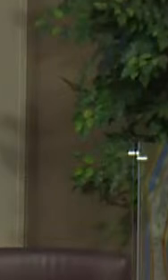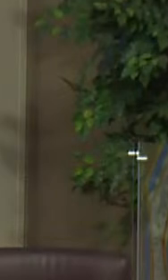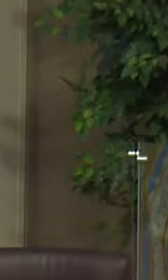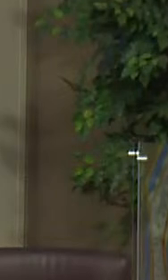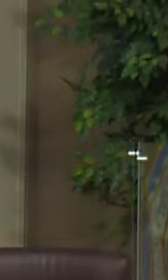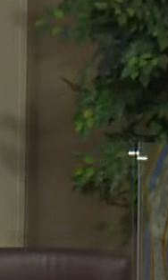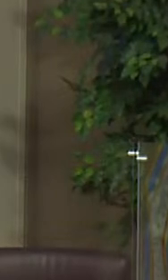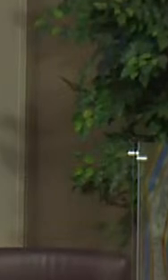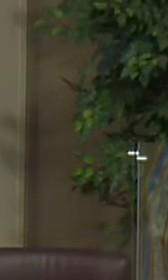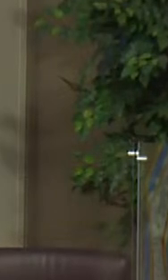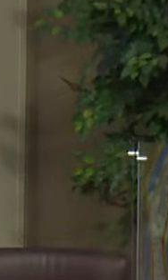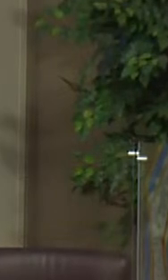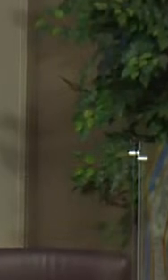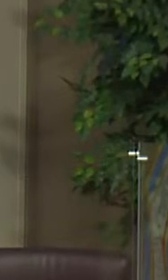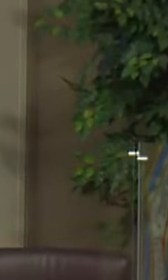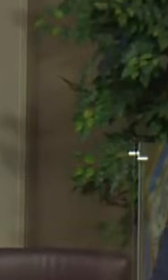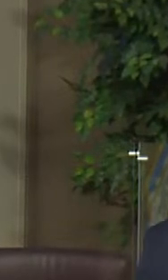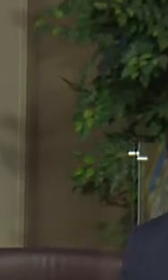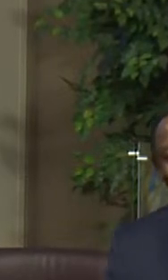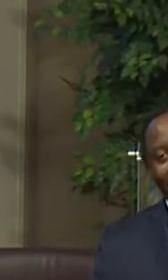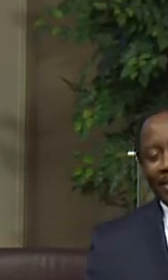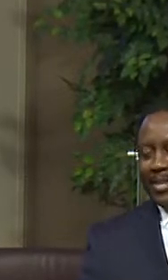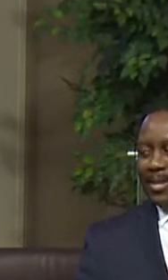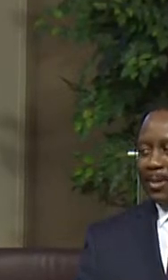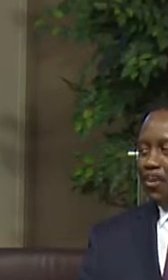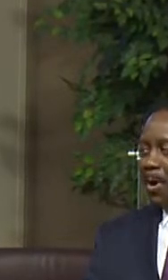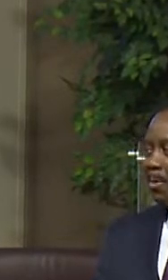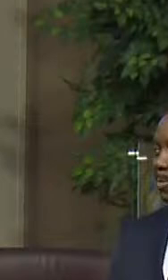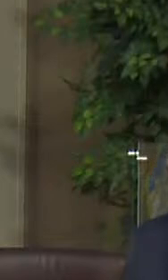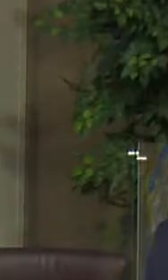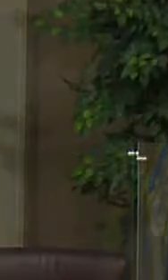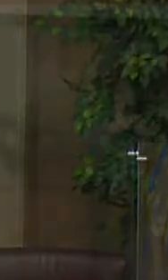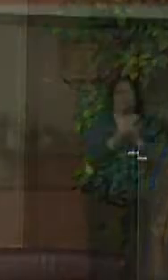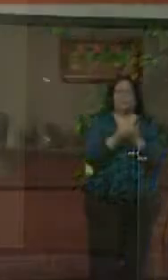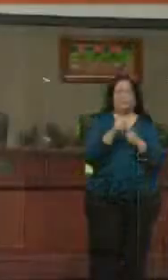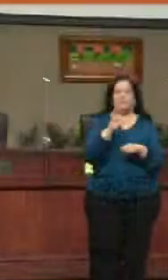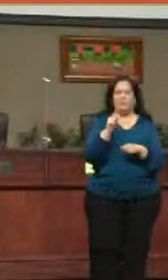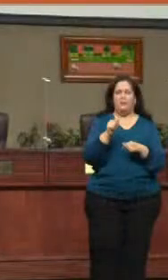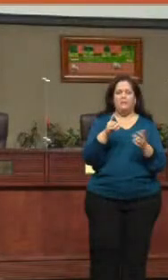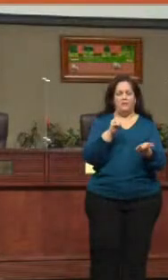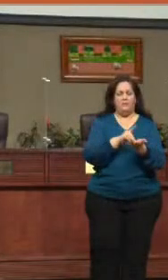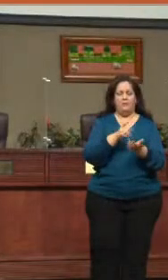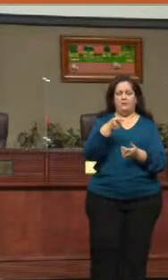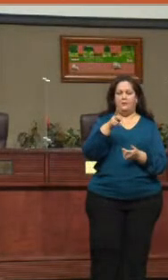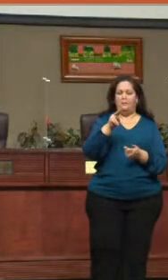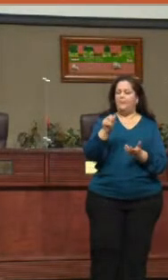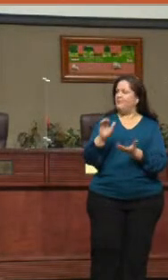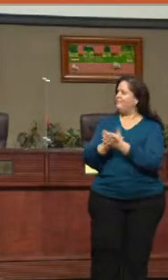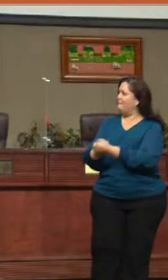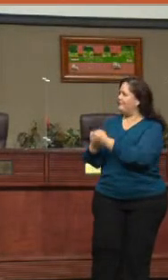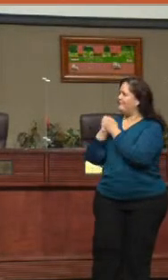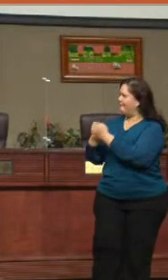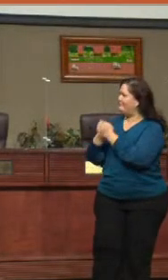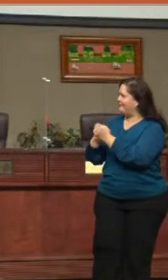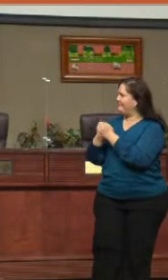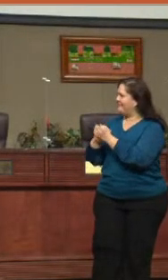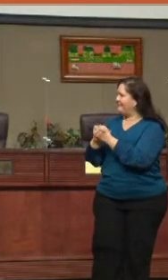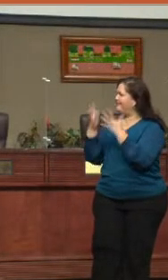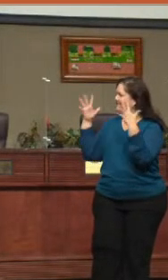Florida Hotel Lodging Association earlier today, Dr. Raul Pino. So congratulations, sir.